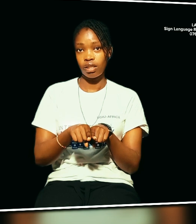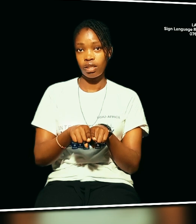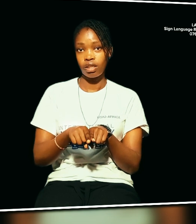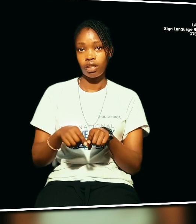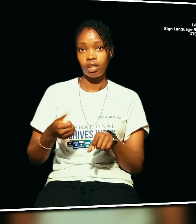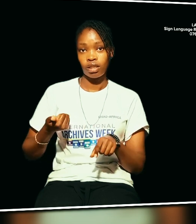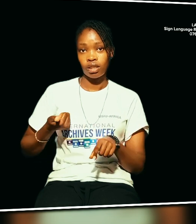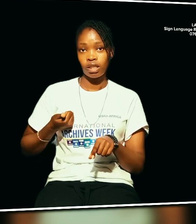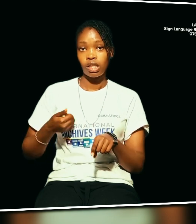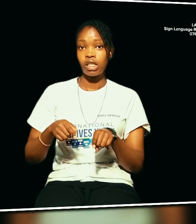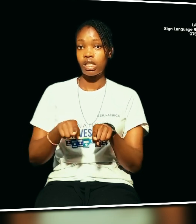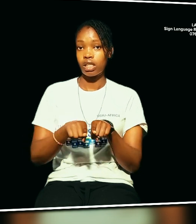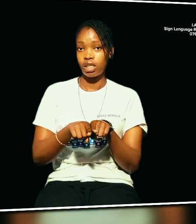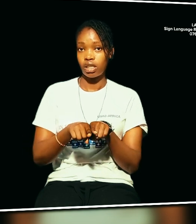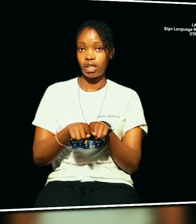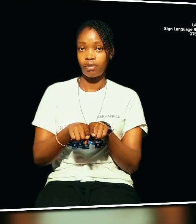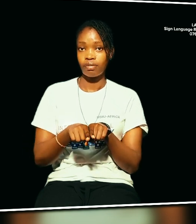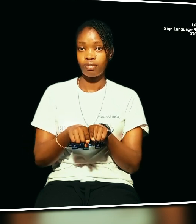Sister.